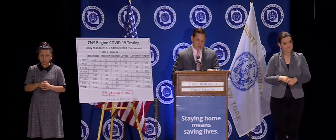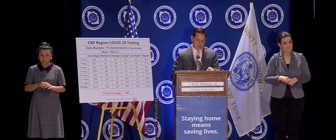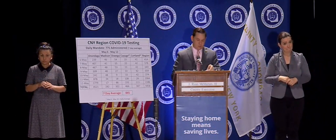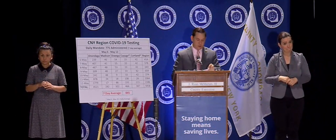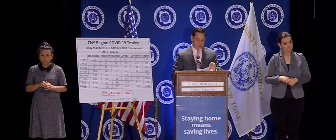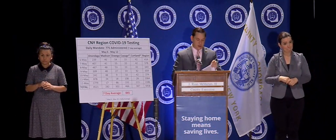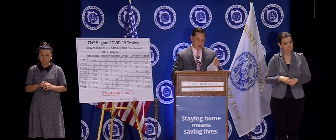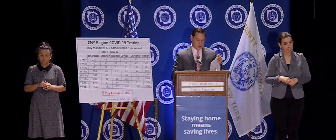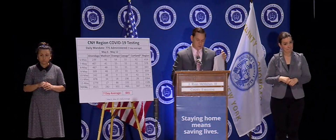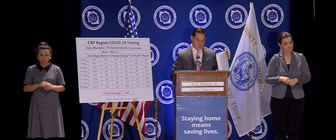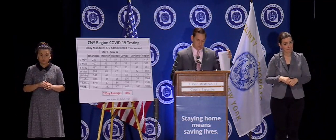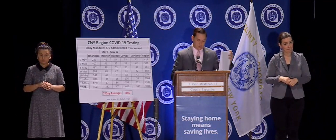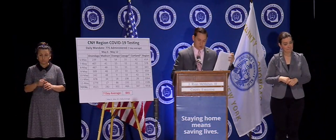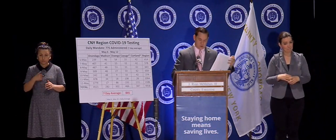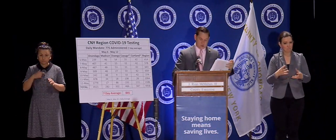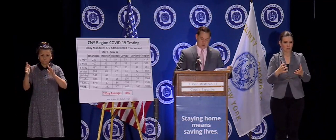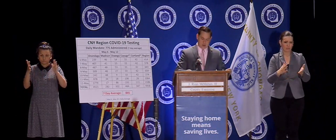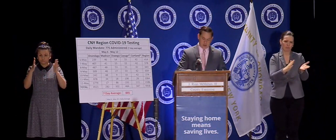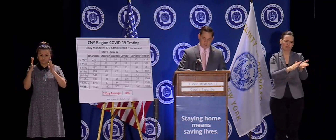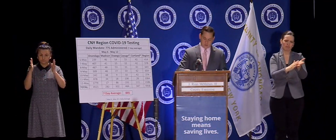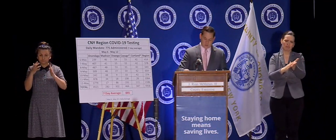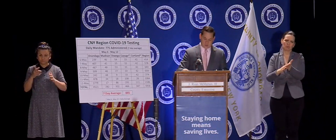Certainly want to give a big shout out to